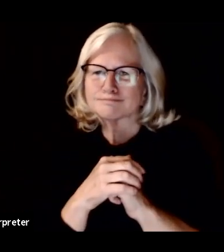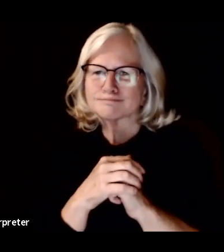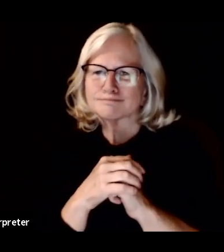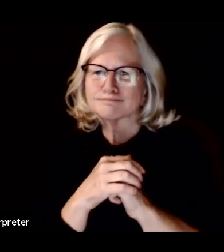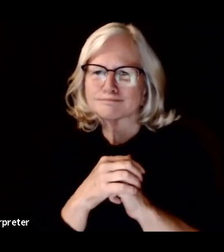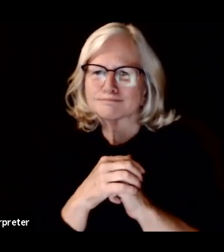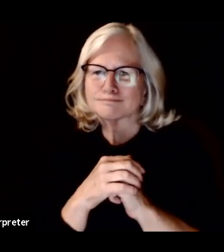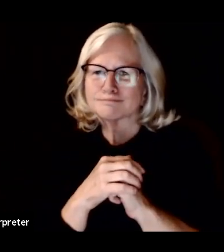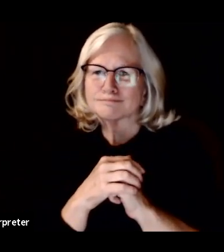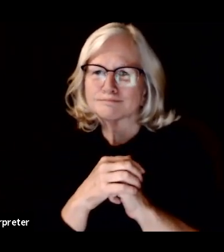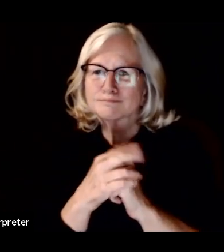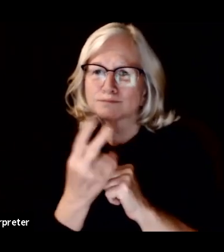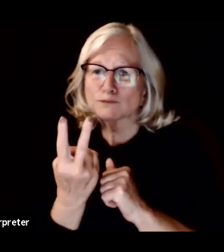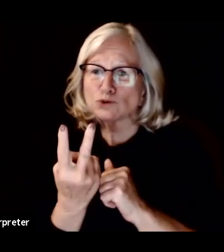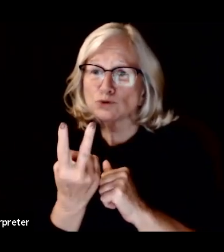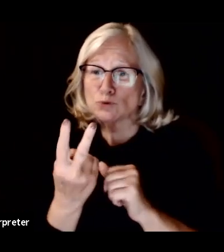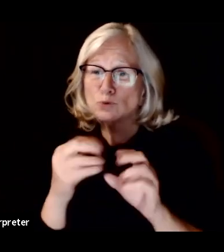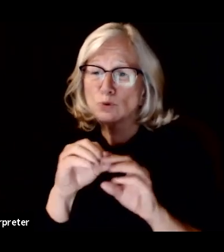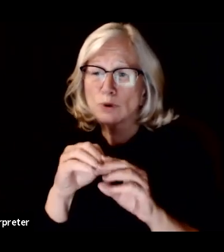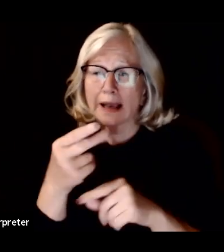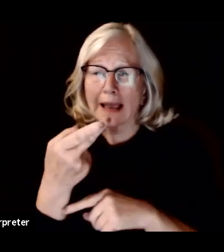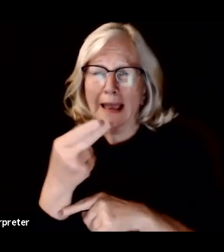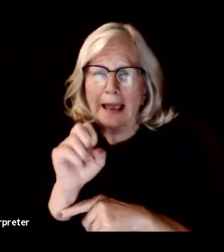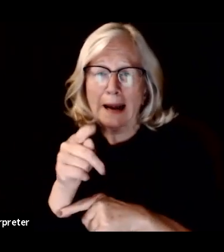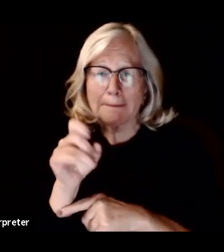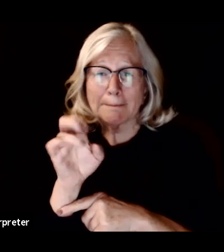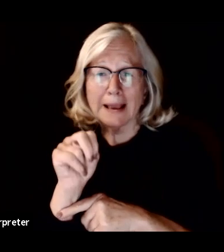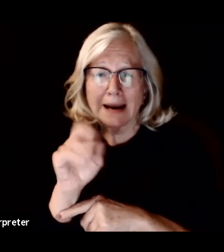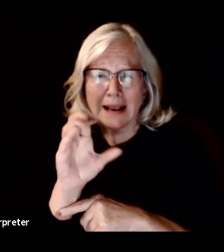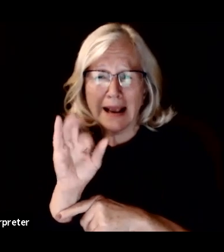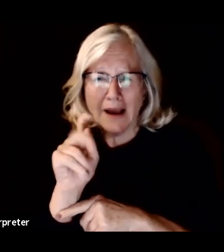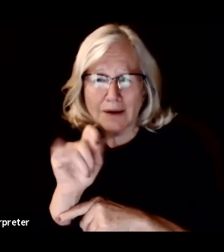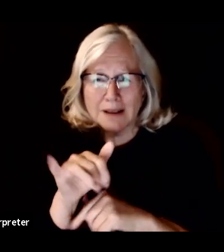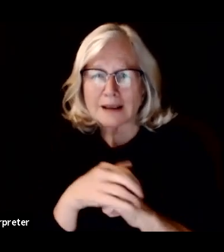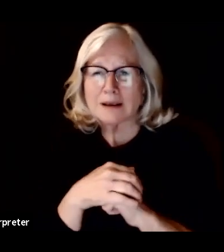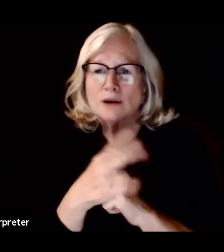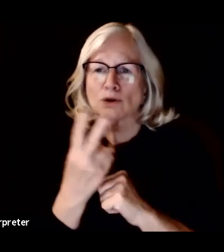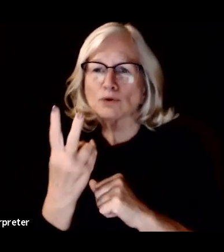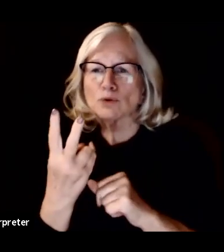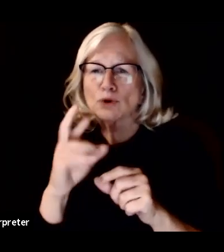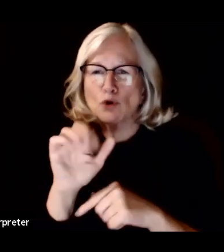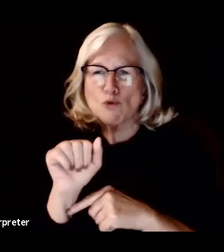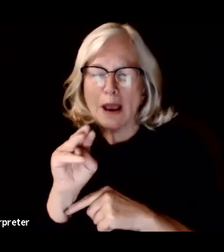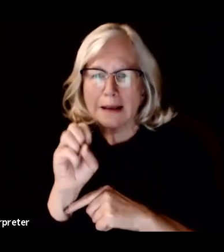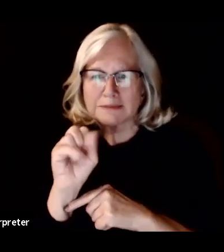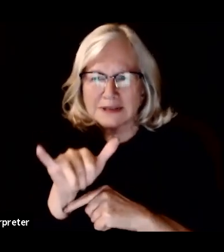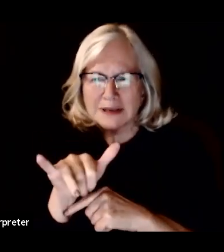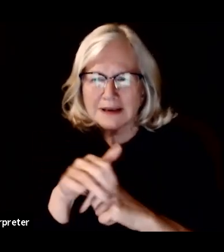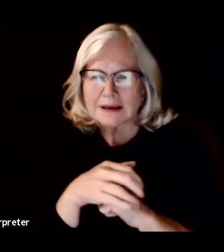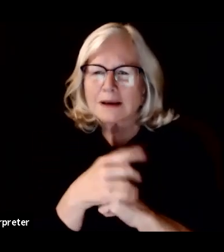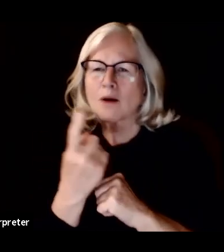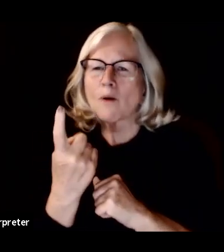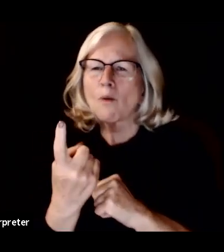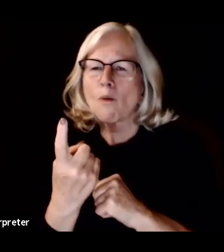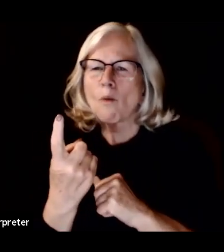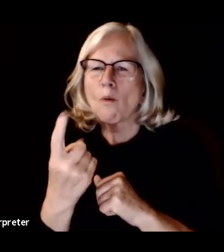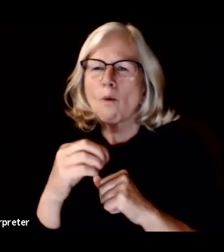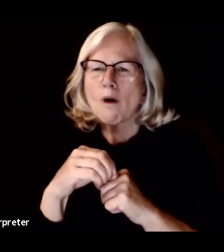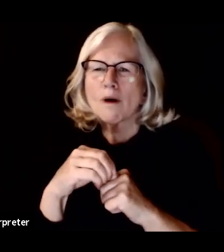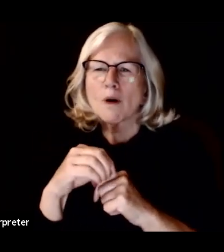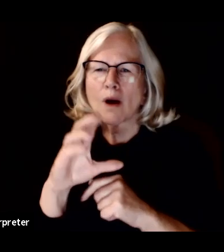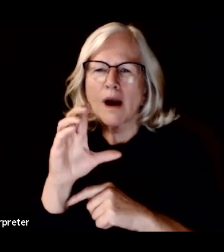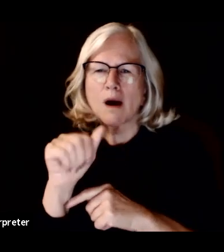and another 2 in Ramsey counties, 1 each in Anoka, Nobles, and Winona counties. 1 person in their 100s,